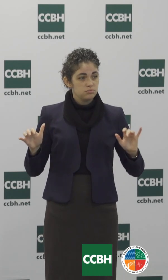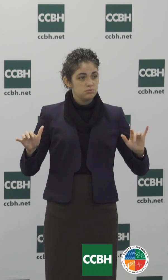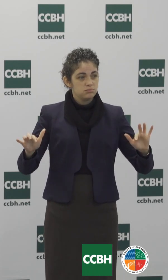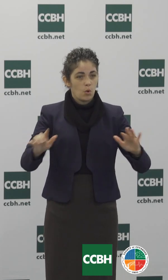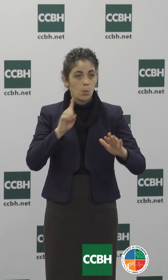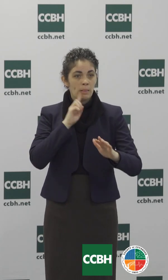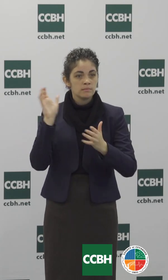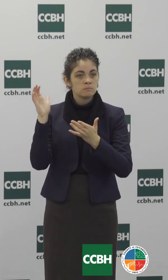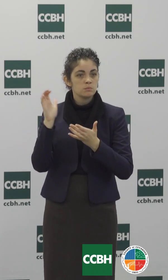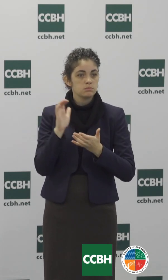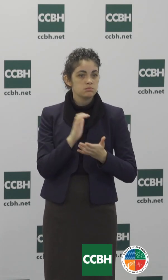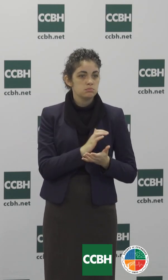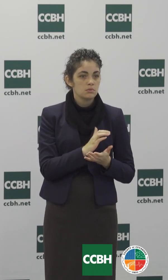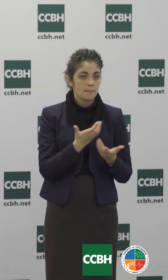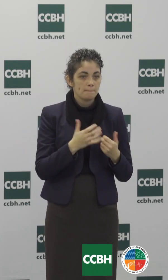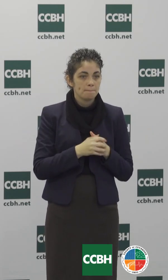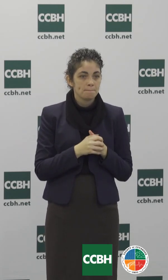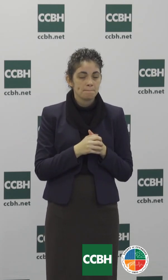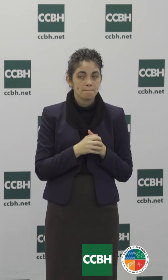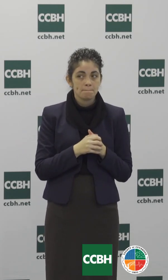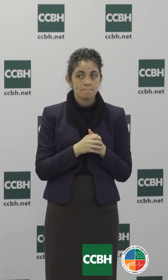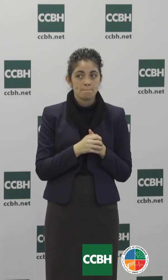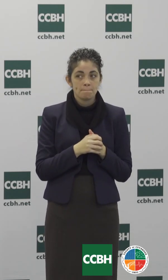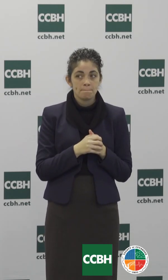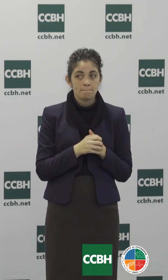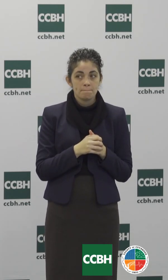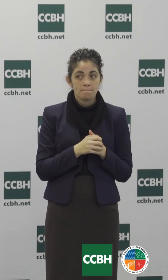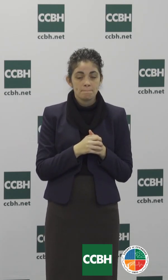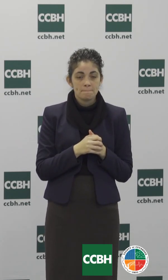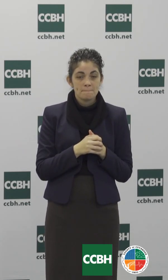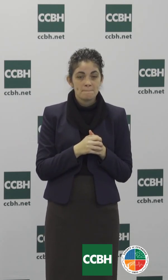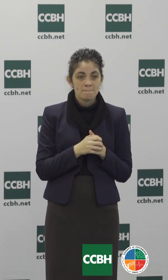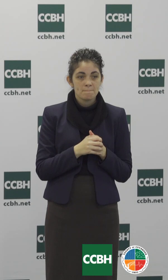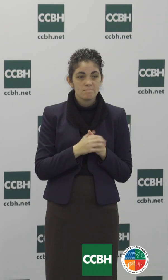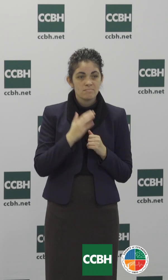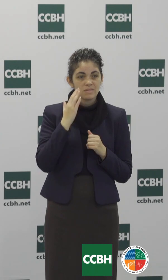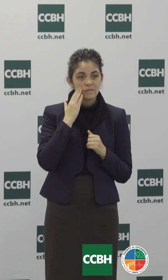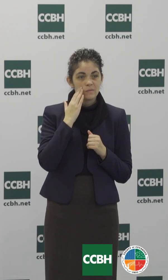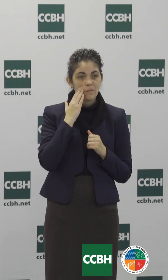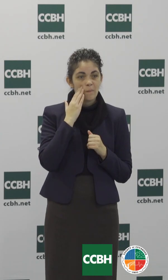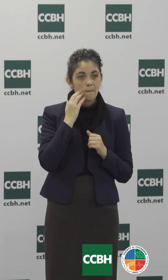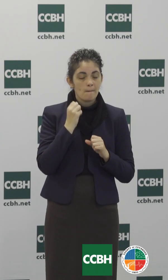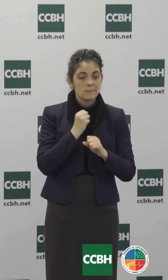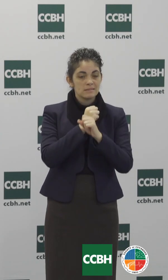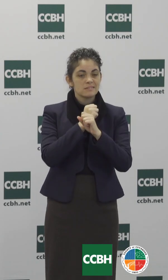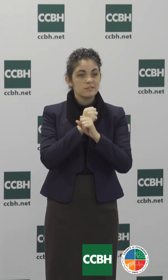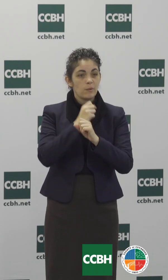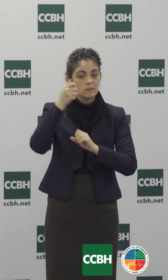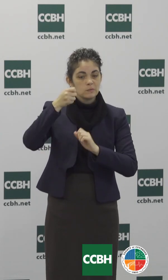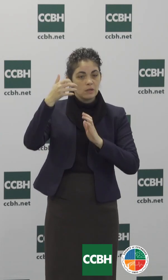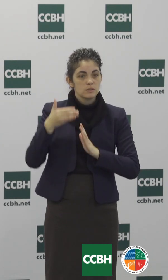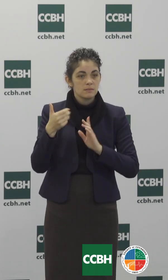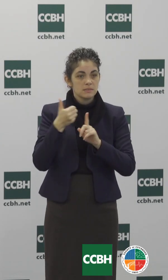been minimized, and I know that the prosecutor and the judges have done their very